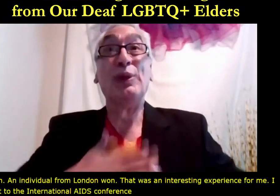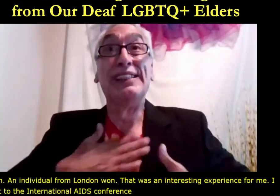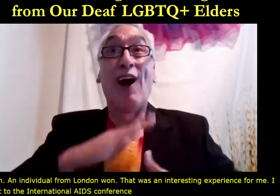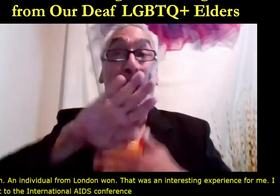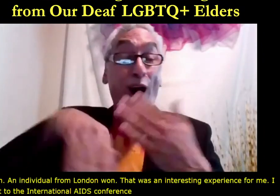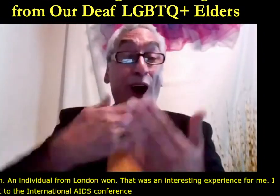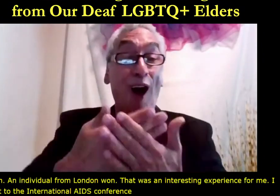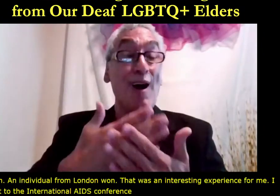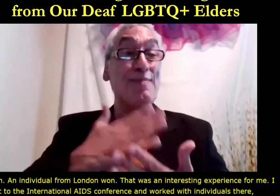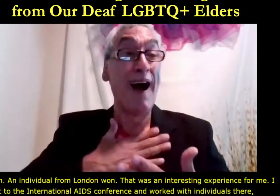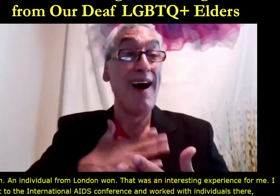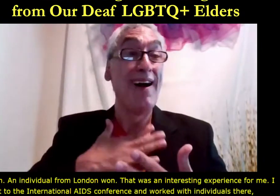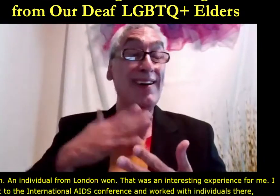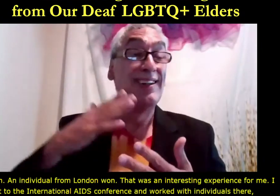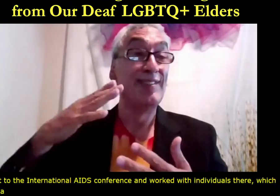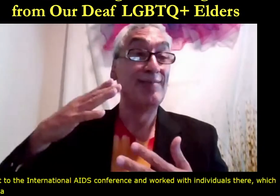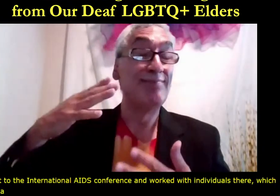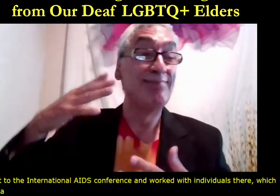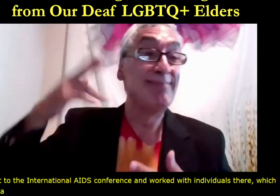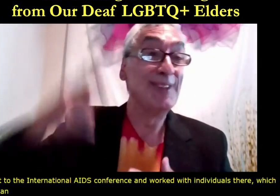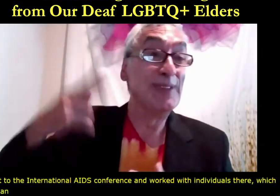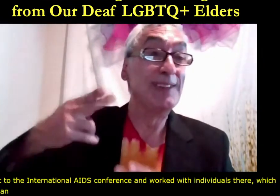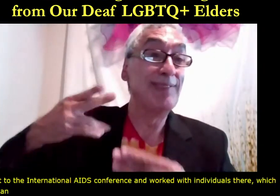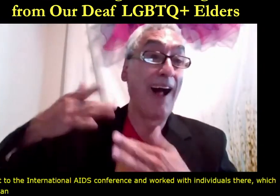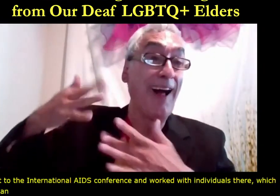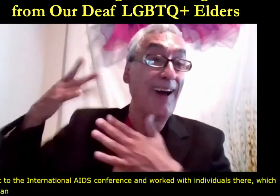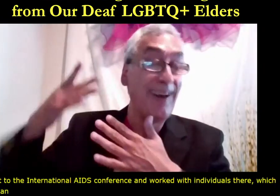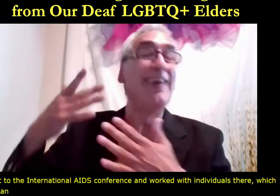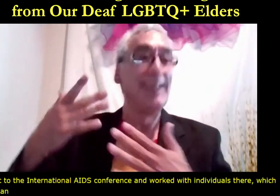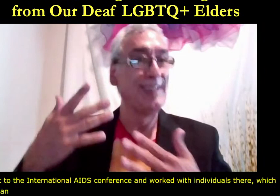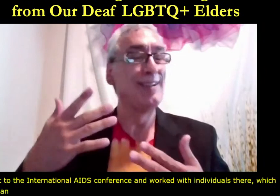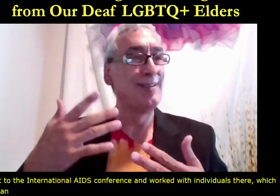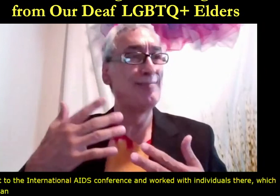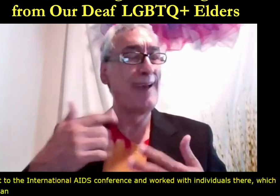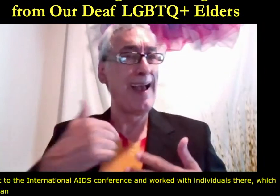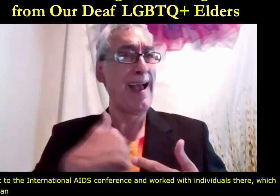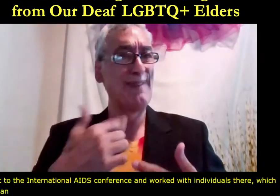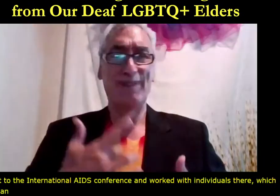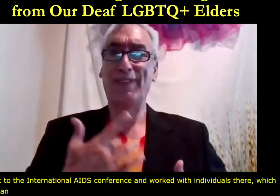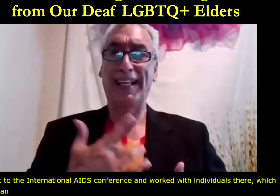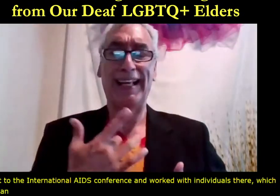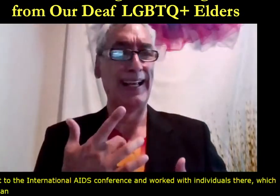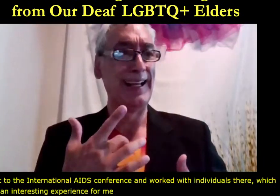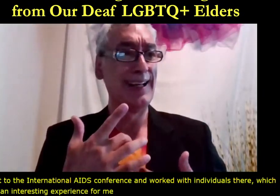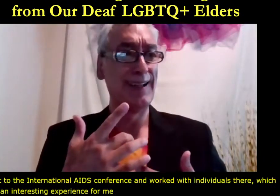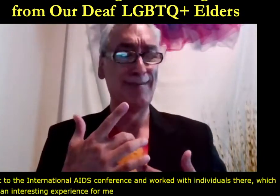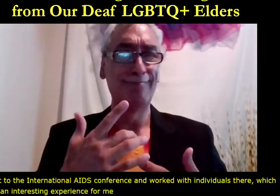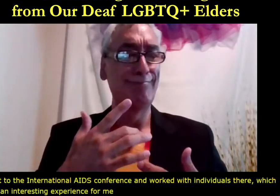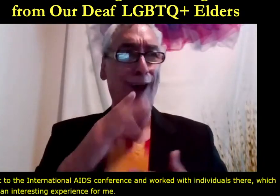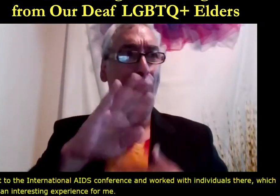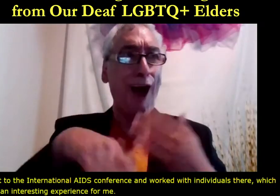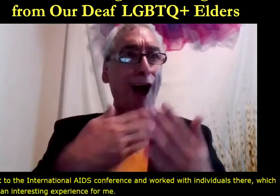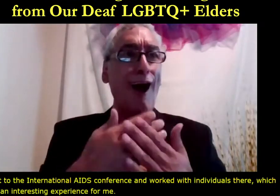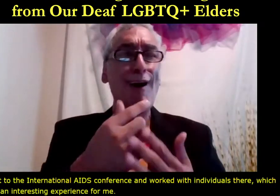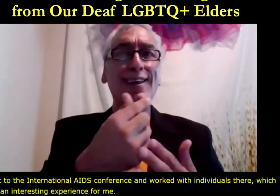i really appreciate all of the various experiences i've had and i feel that they